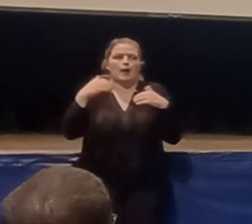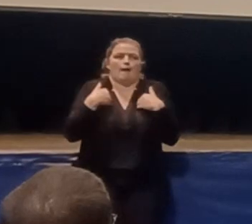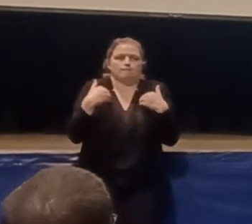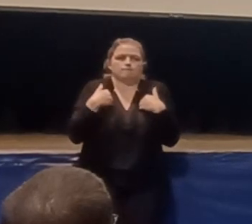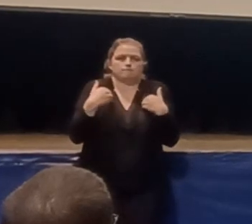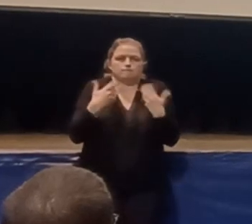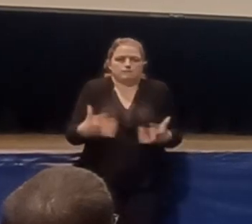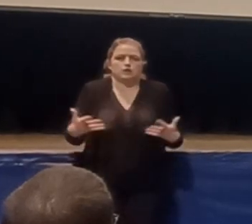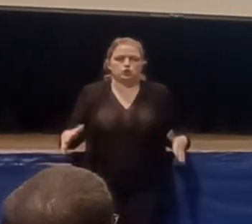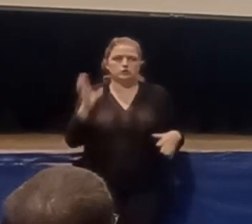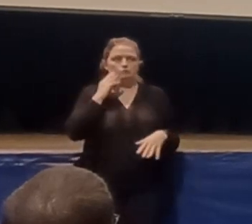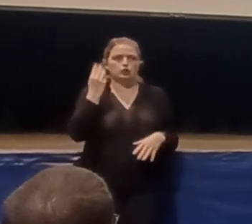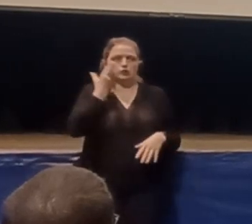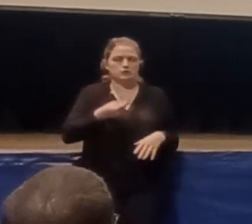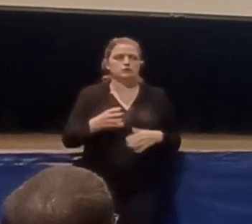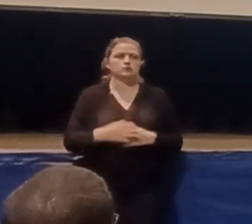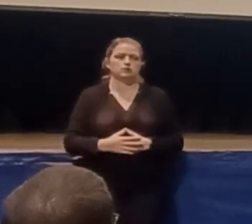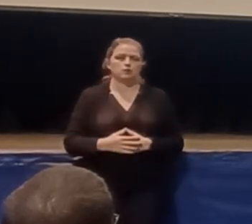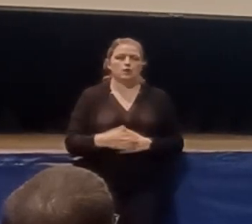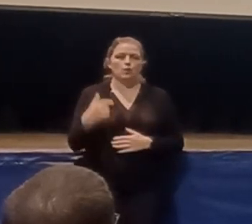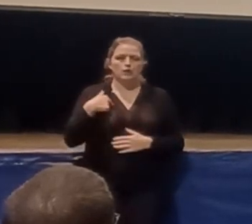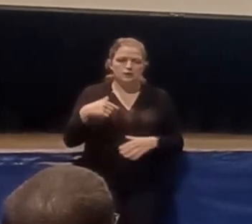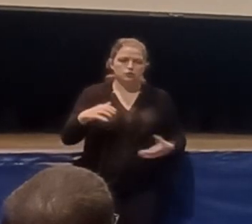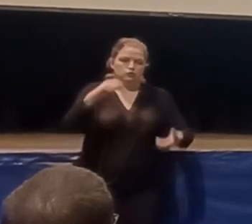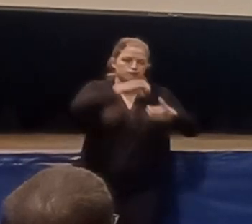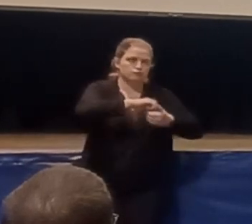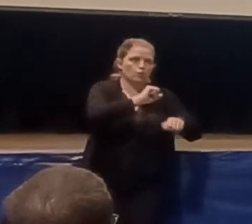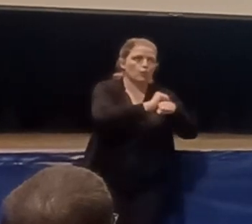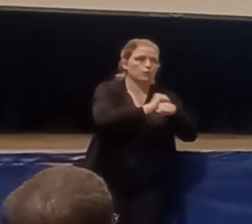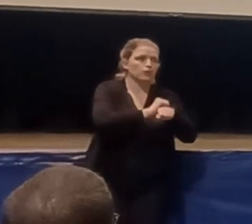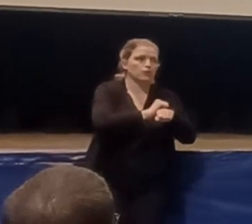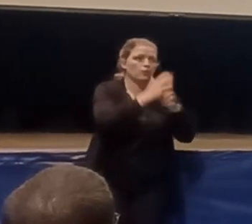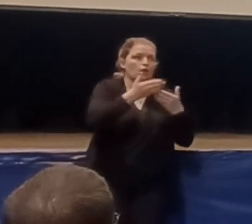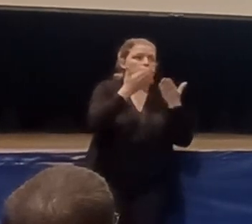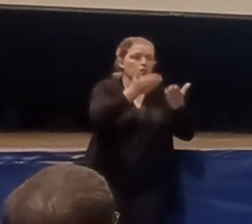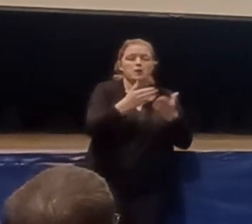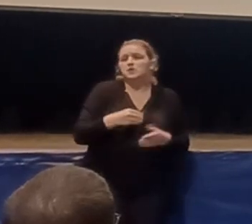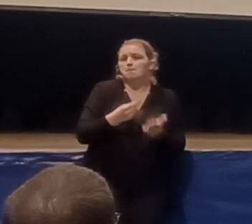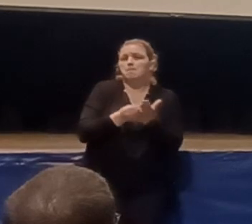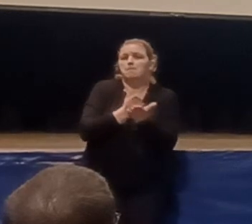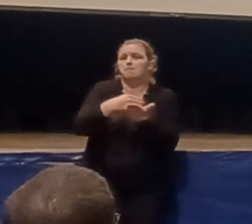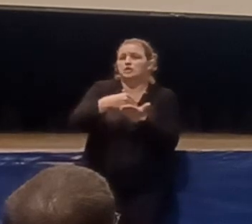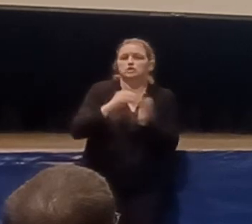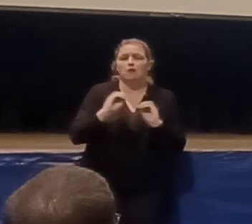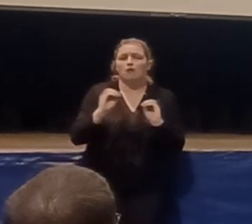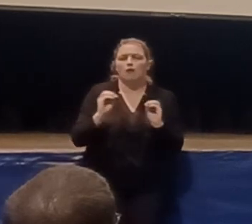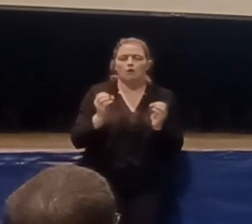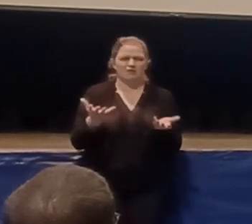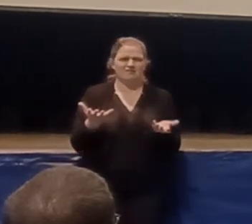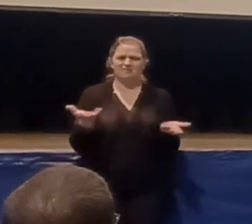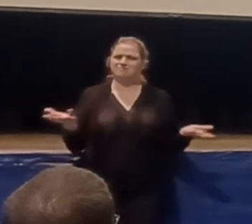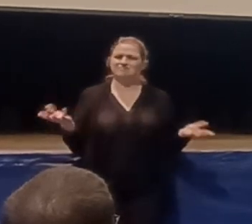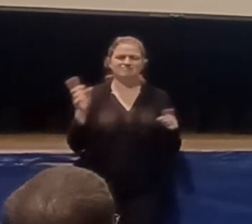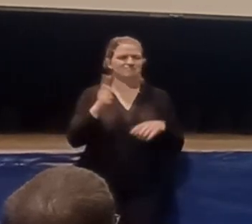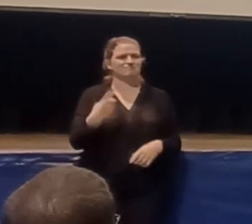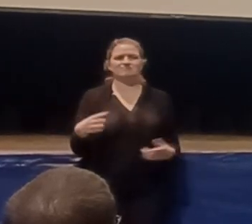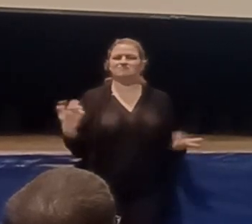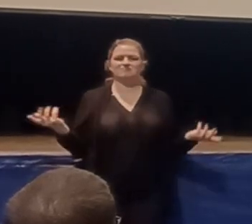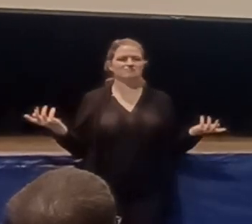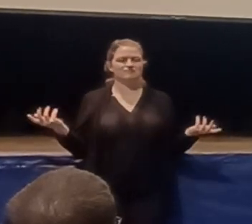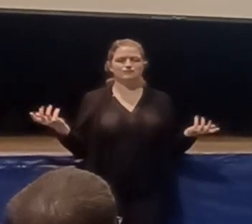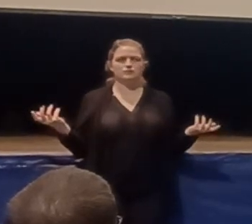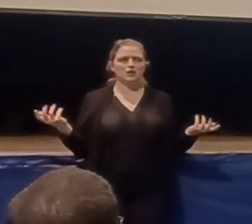We need to work with you. And outside the last time I offered that, you said, you don't have the budget. Shame on you. That's